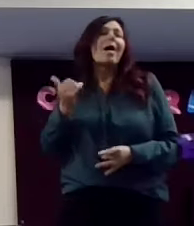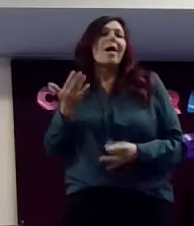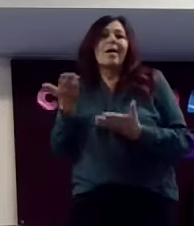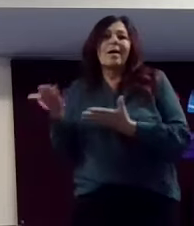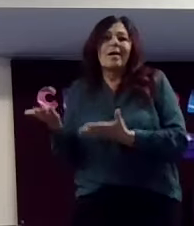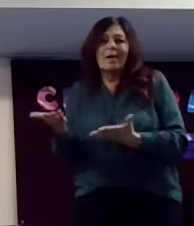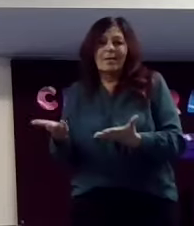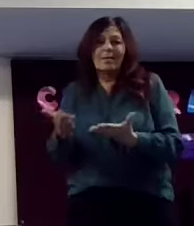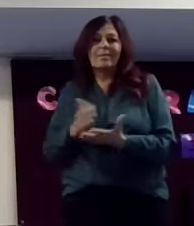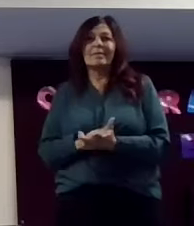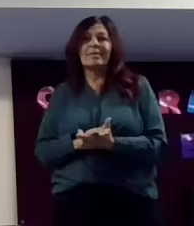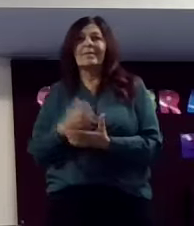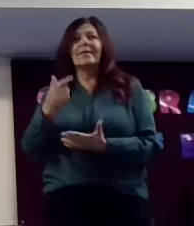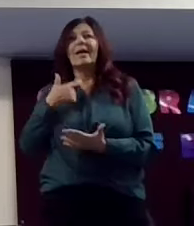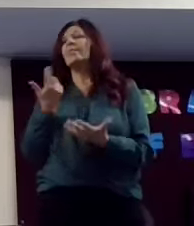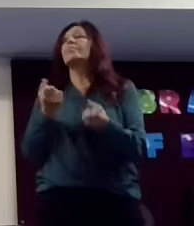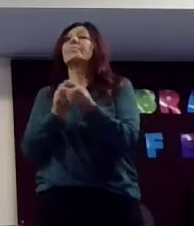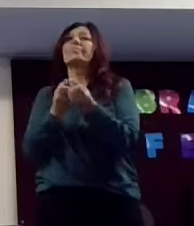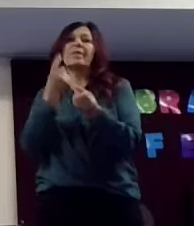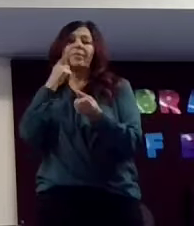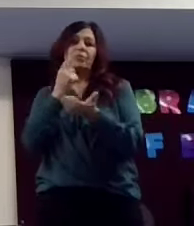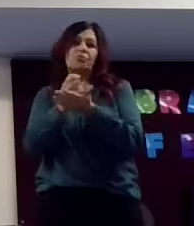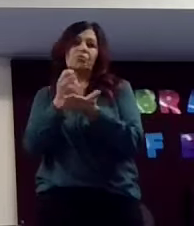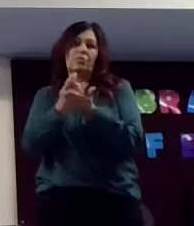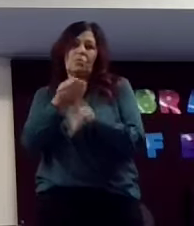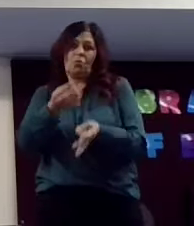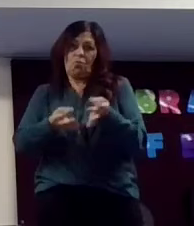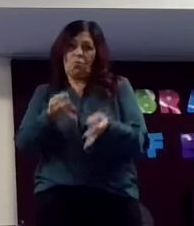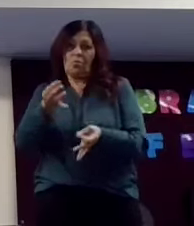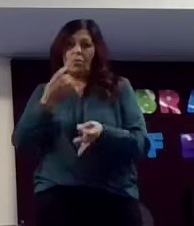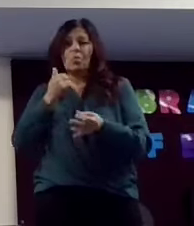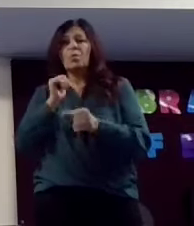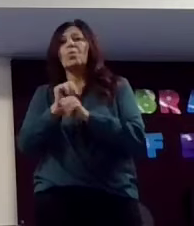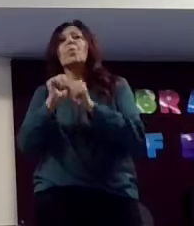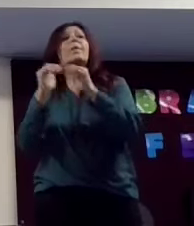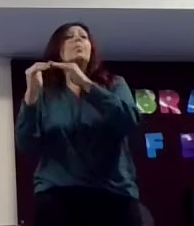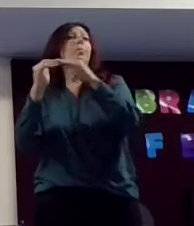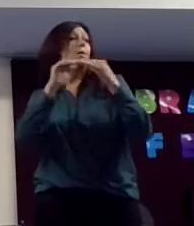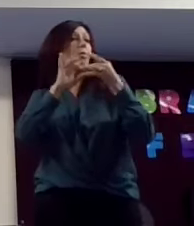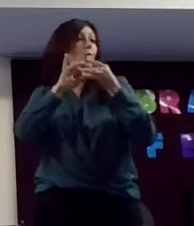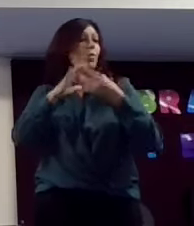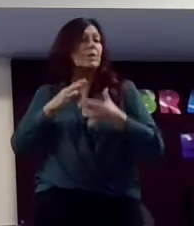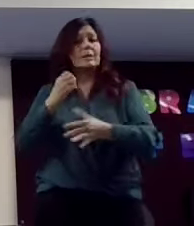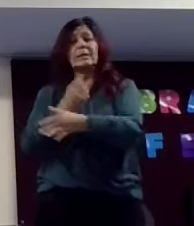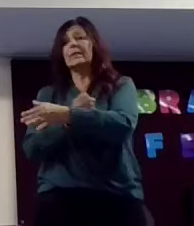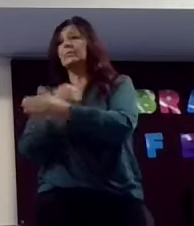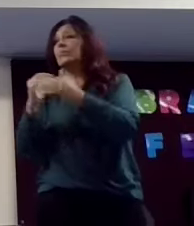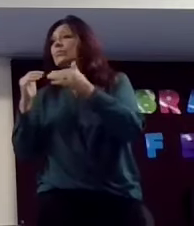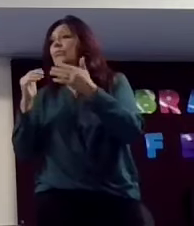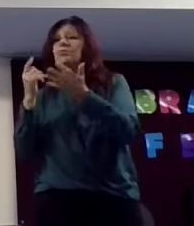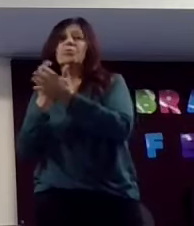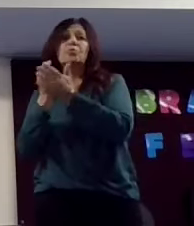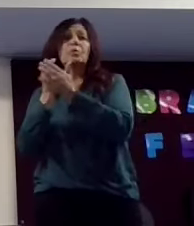in front of me? And I'm a huge advocate for our treatment courts. And we work with peer coordinators and we work with substance abuse